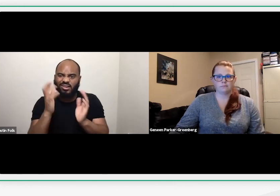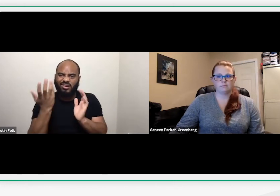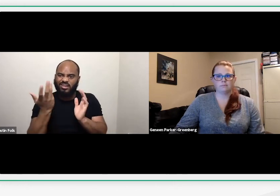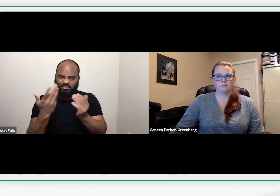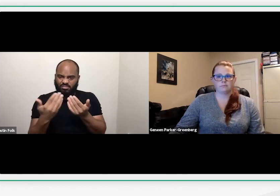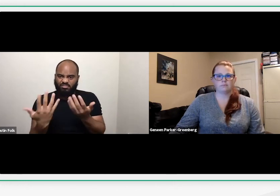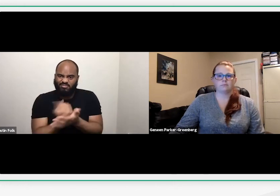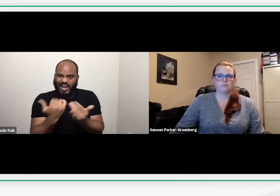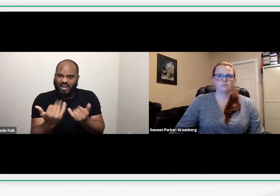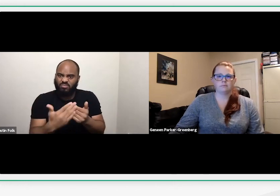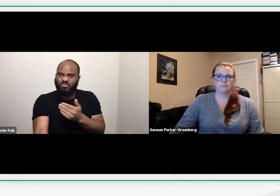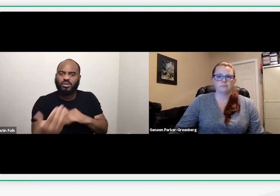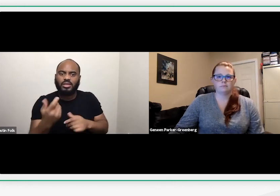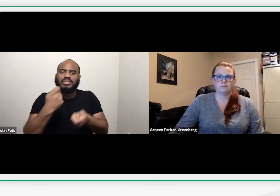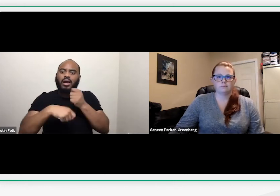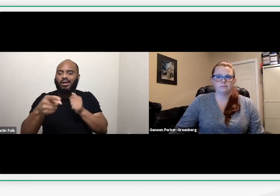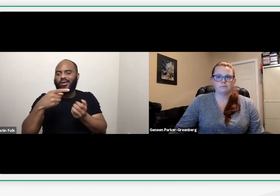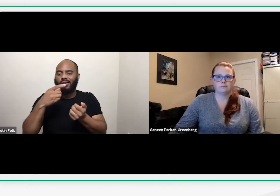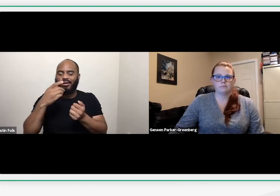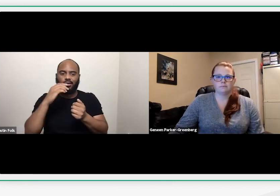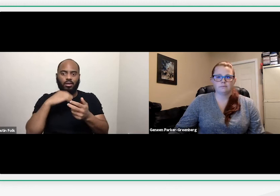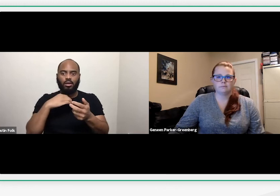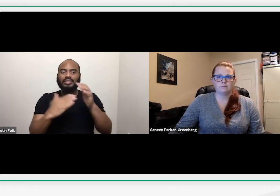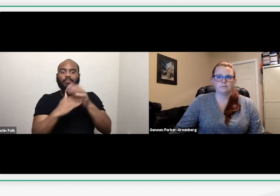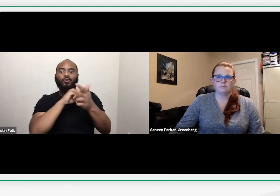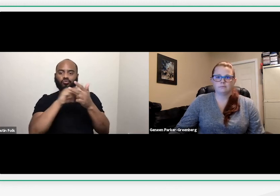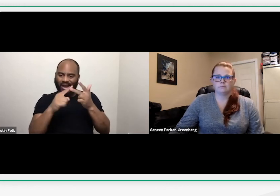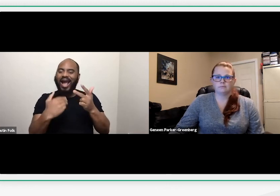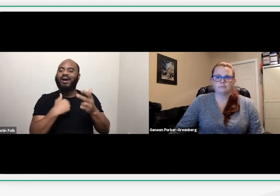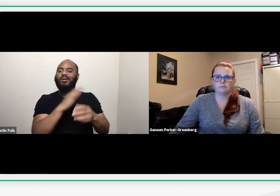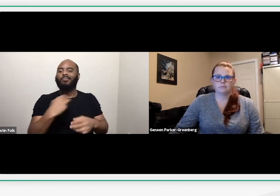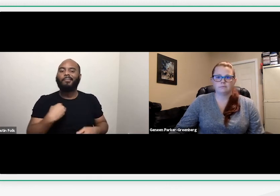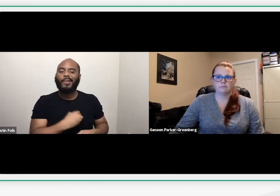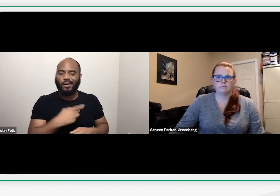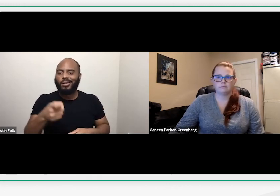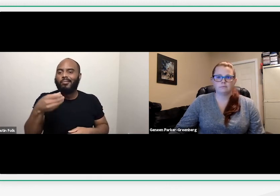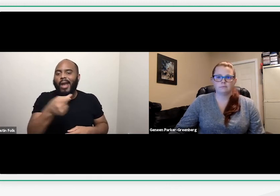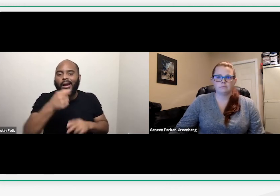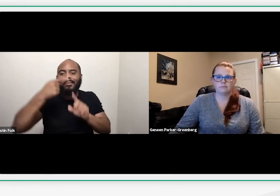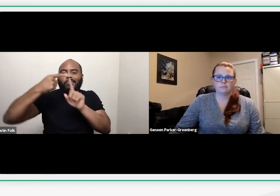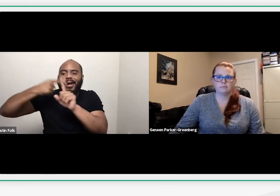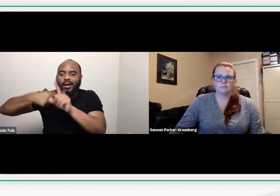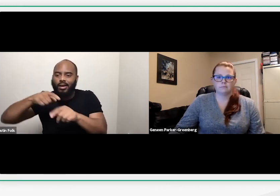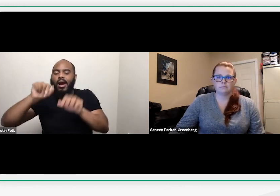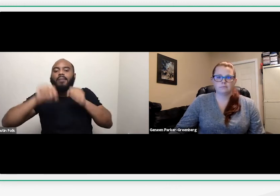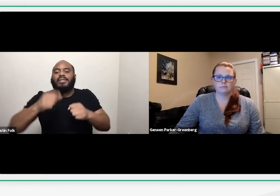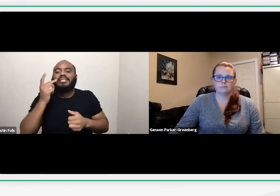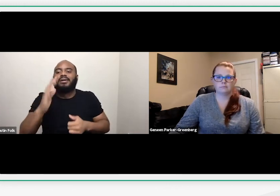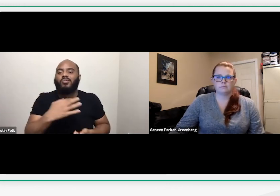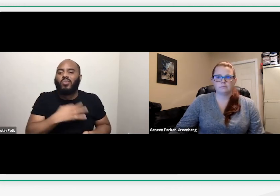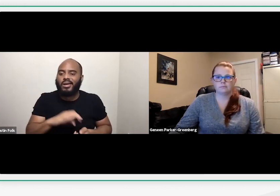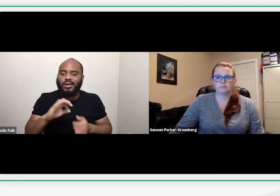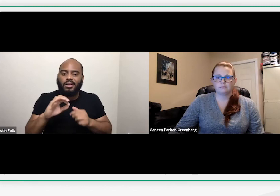score on a weekly basis for free up until April 20th, I believe. And so that's something that you can all do now. Now, of course,